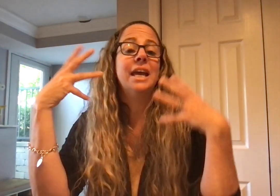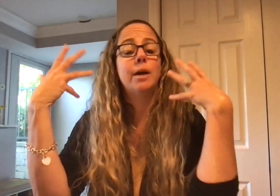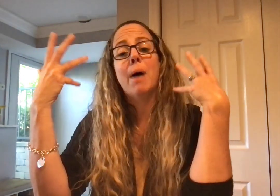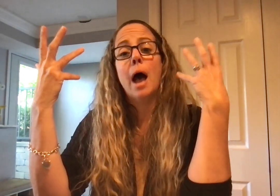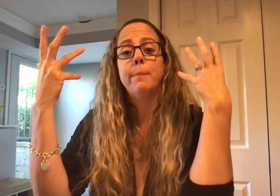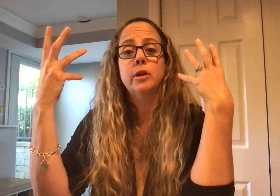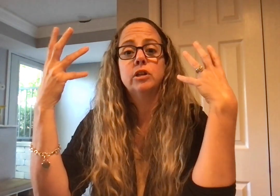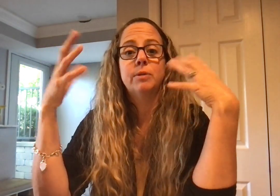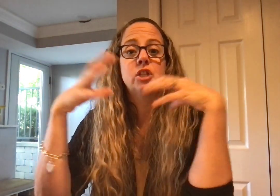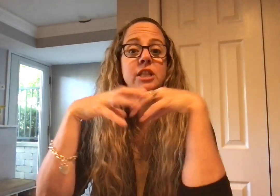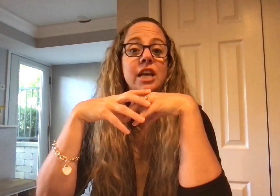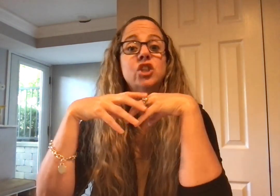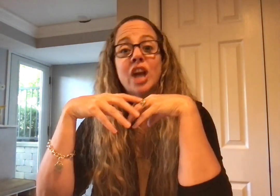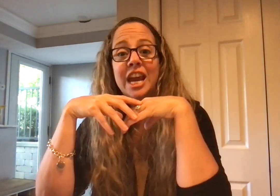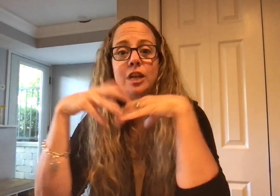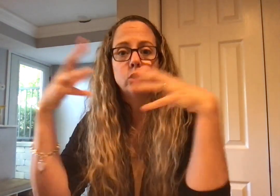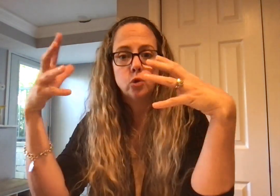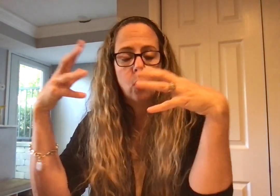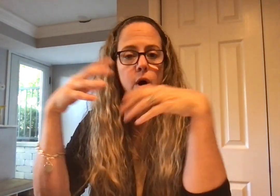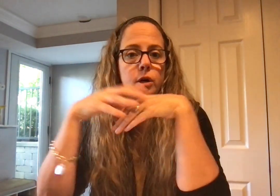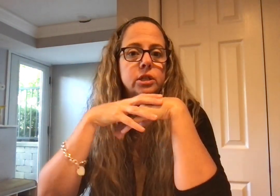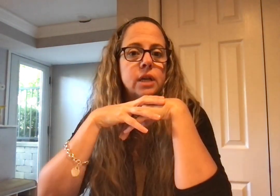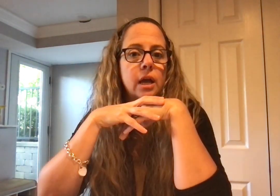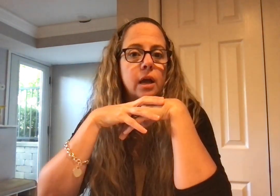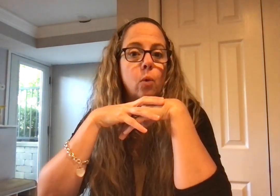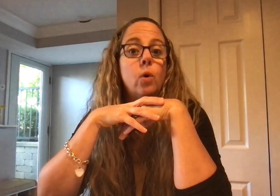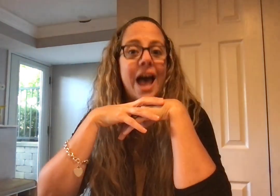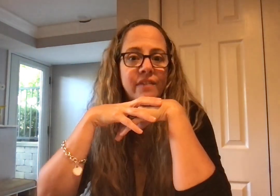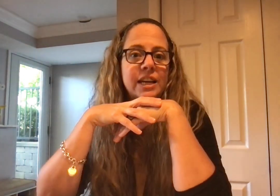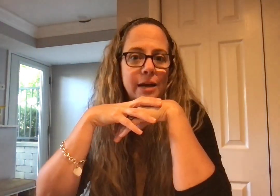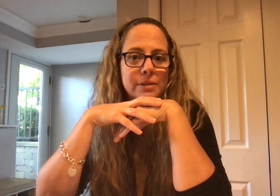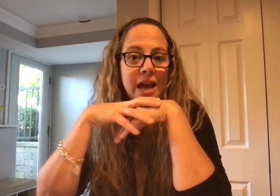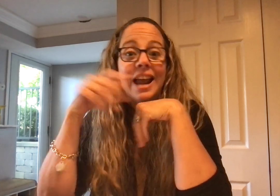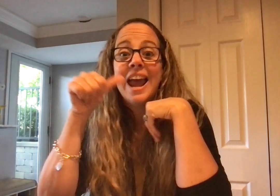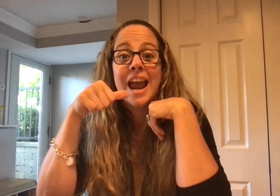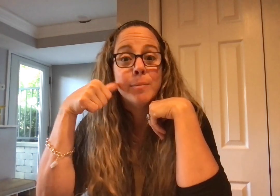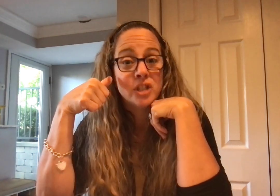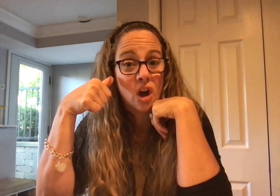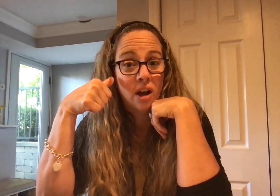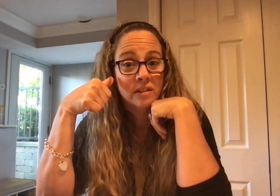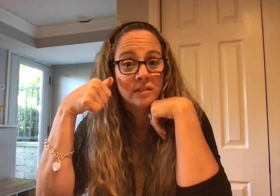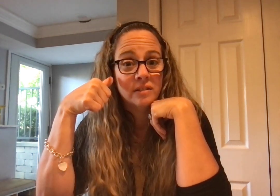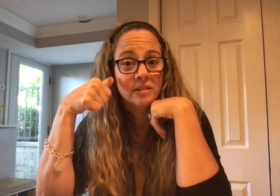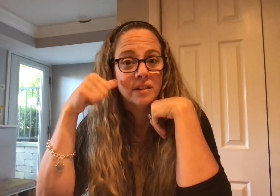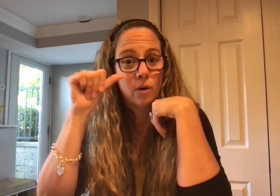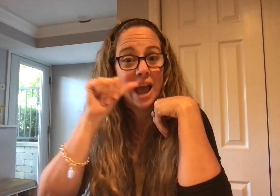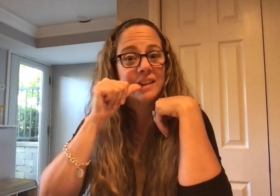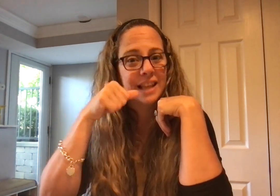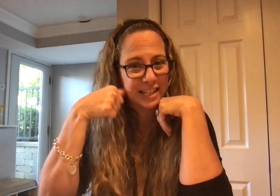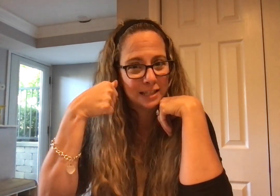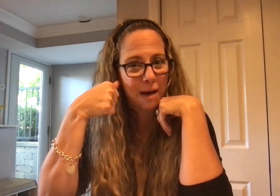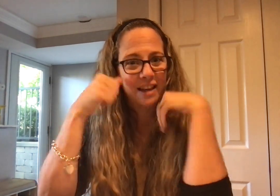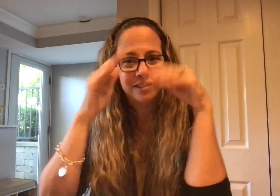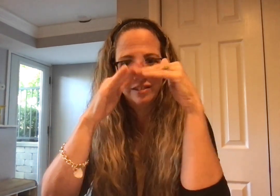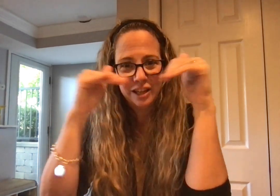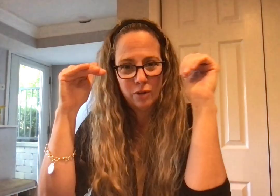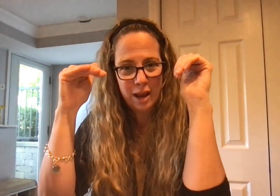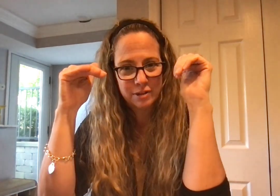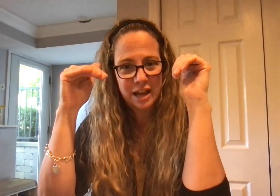big popular, especially like chain stores would have a name sign. Amazon, okay, like the smile, the Amazon